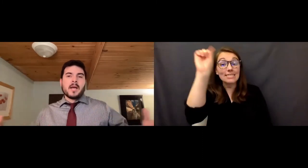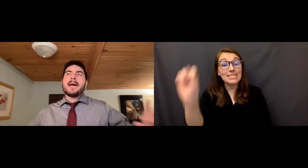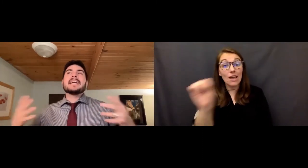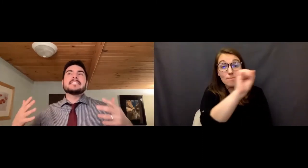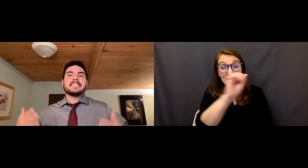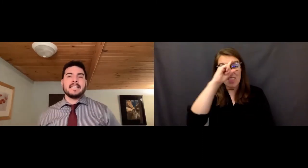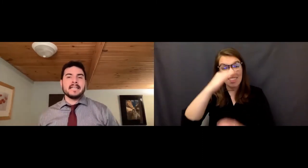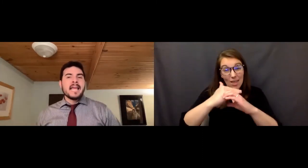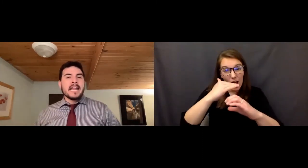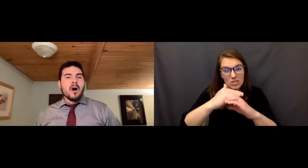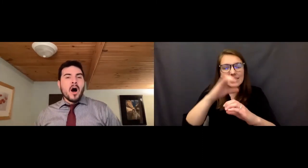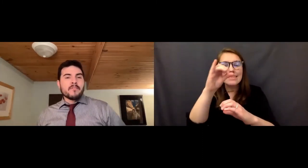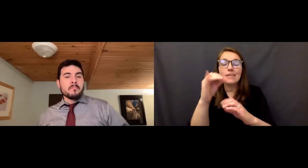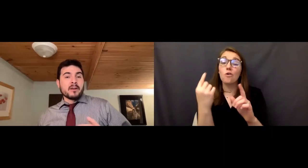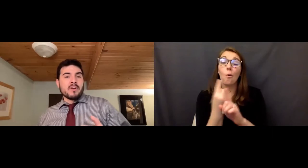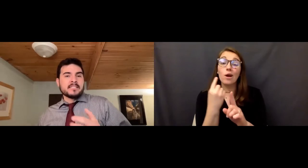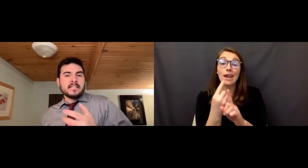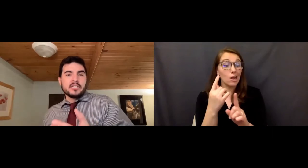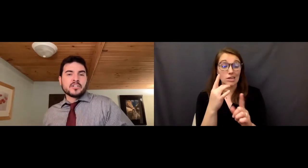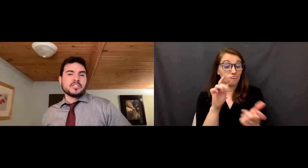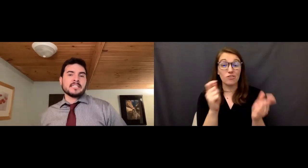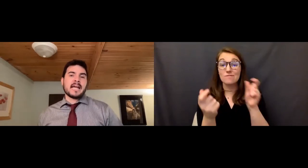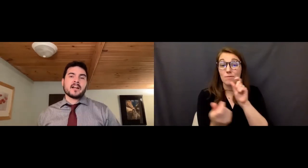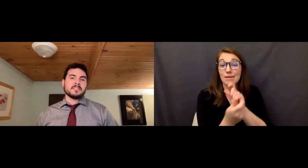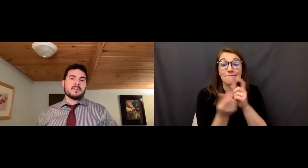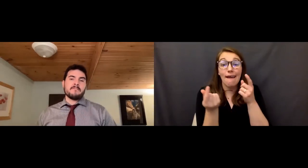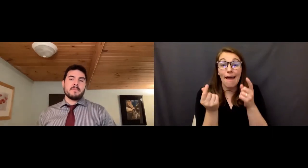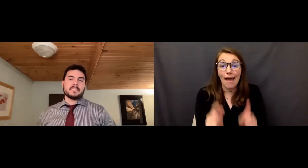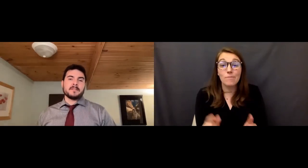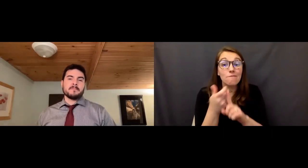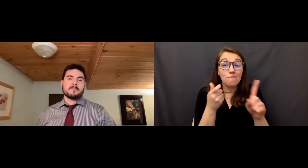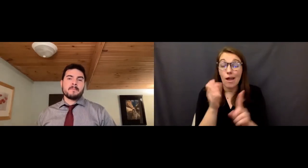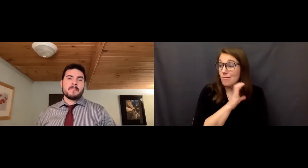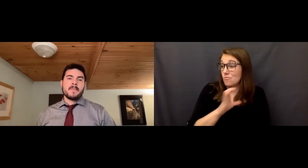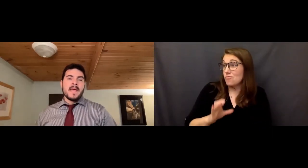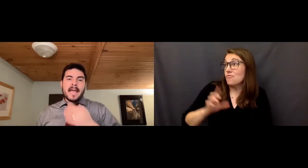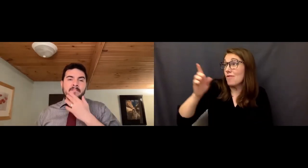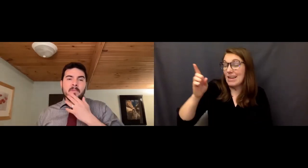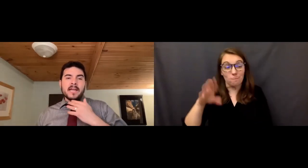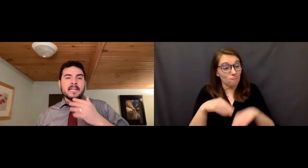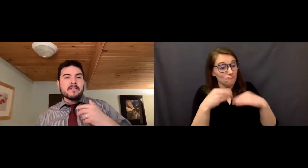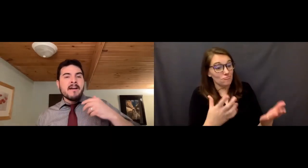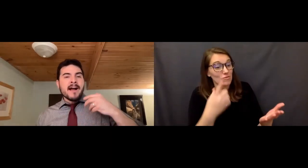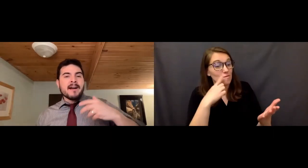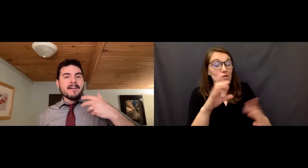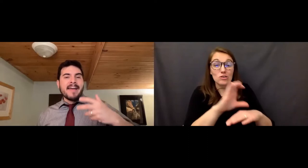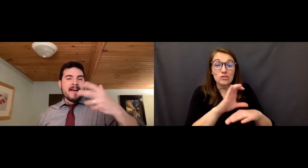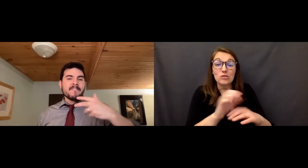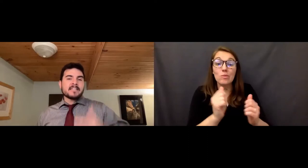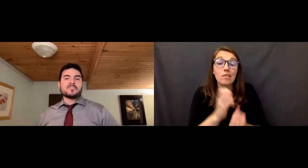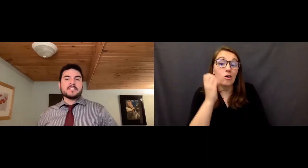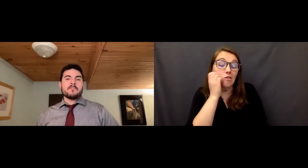transformations capacitated and offered by Christ to the church in the sacrament of confirmation. I have in mind here a kind